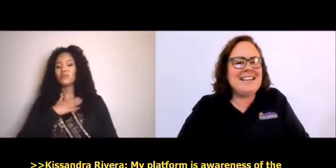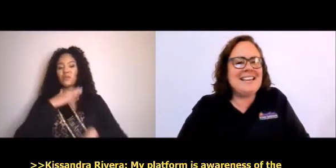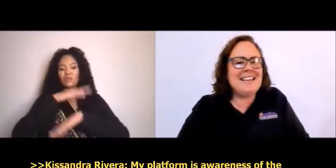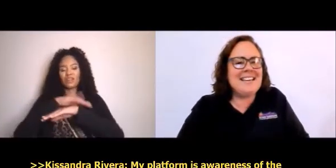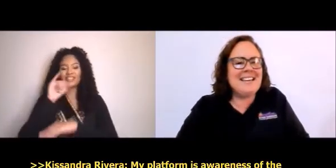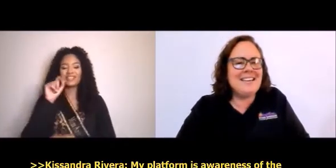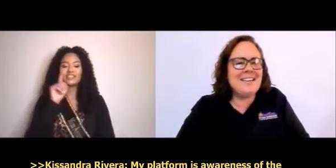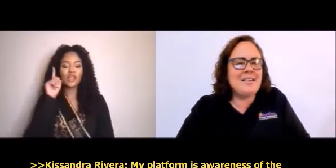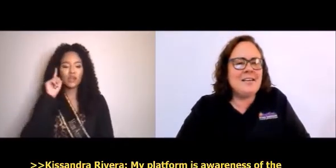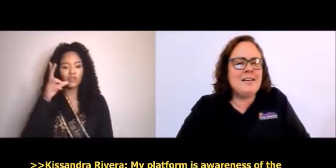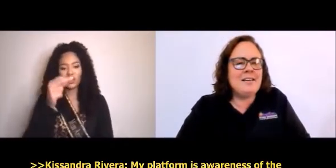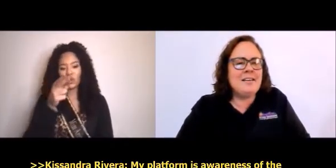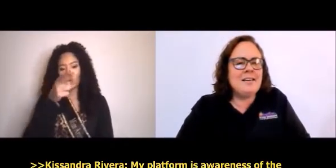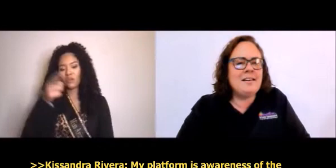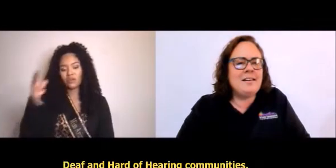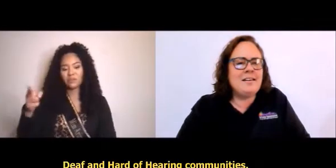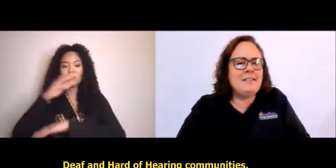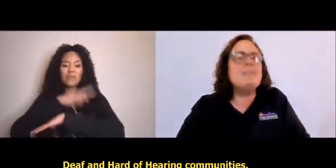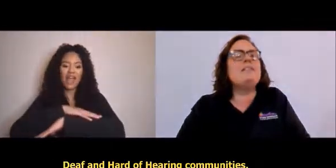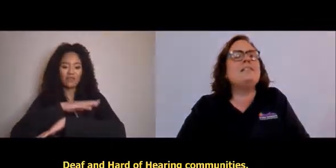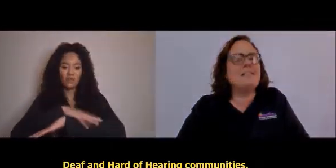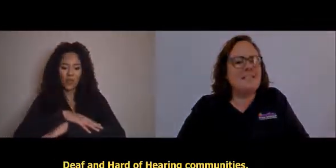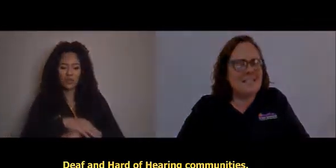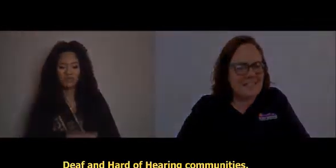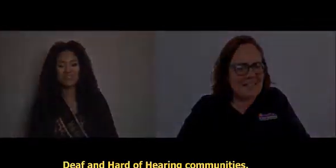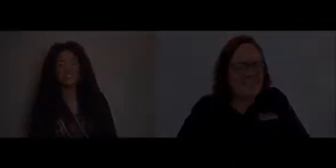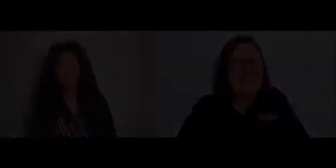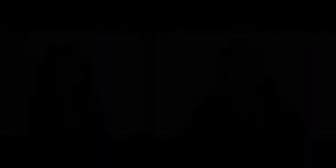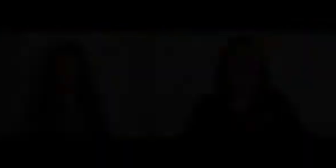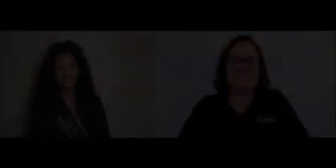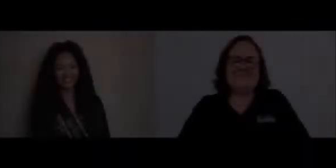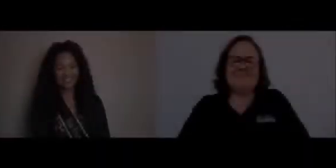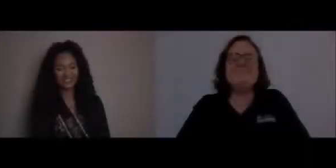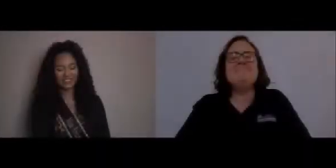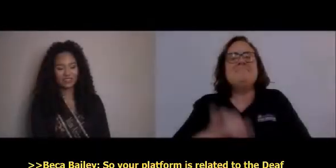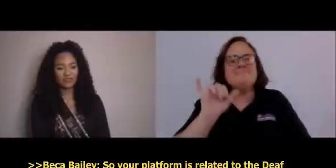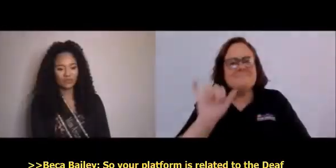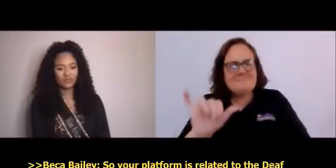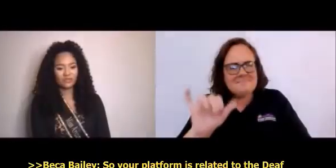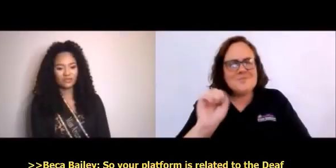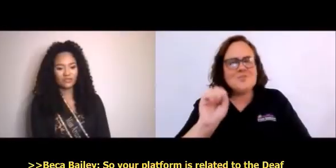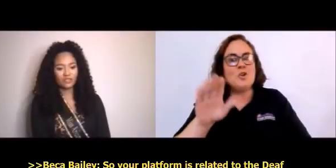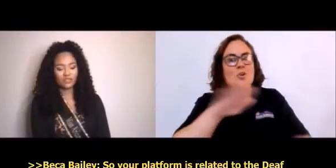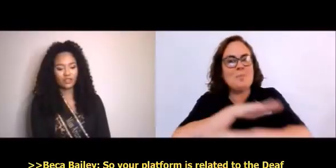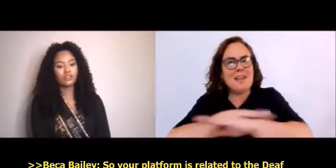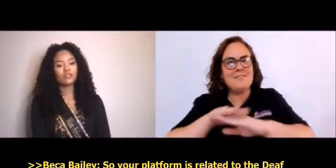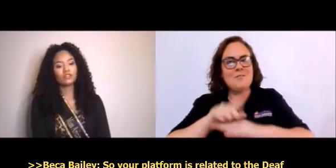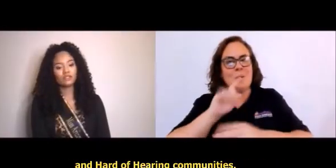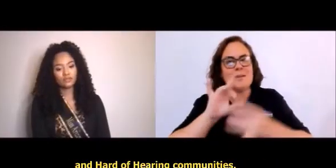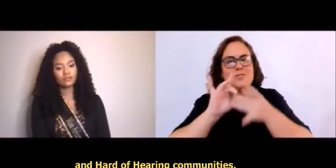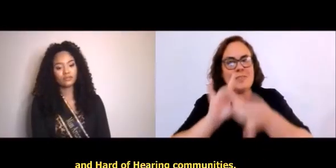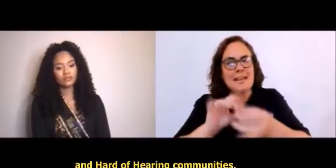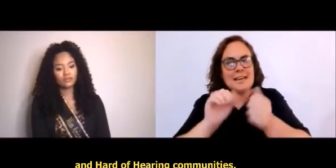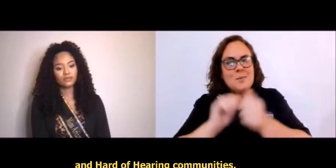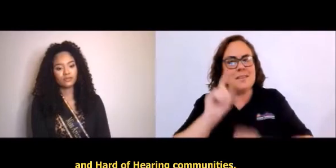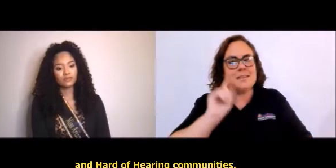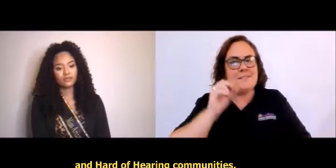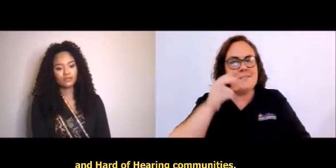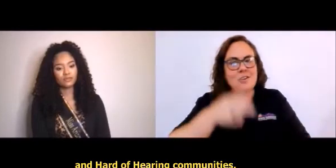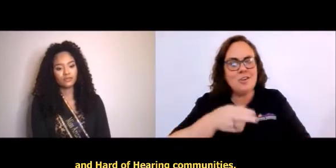Our platform is awareness of the deaf and hard of hearing communities. So your platform is related to the deaf and hard of